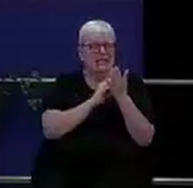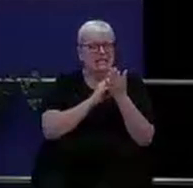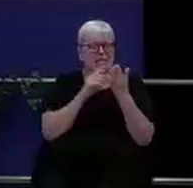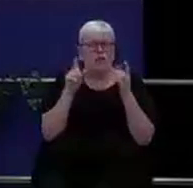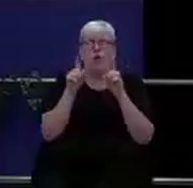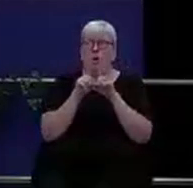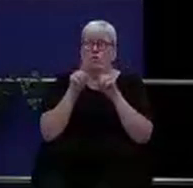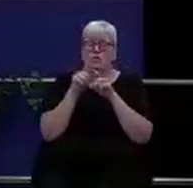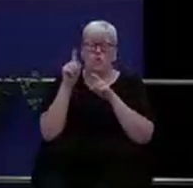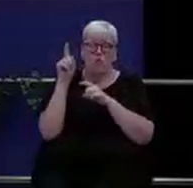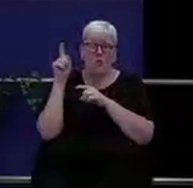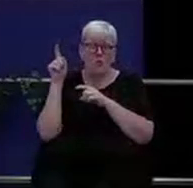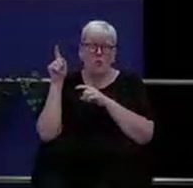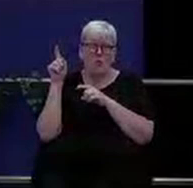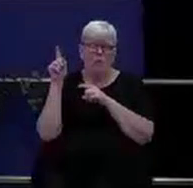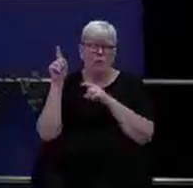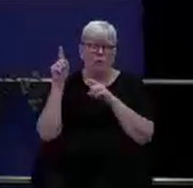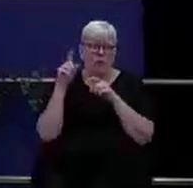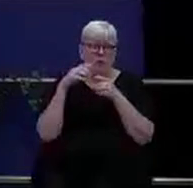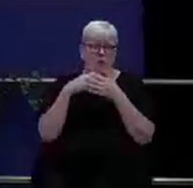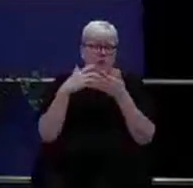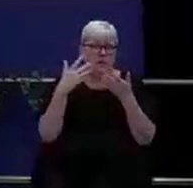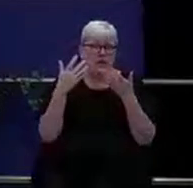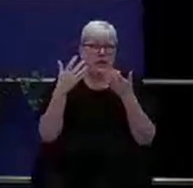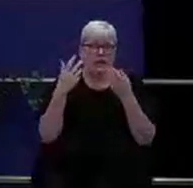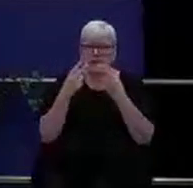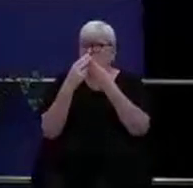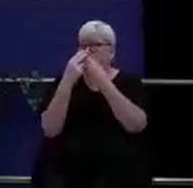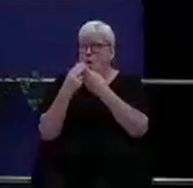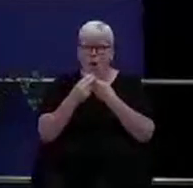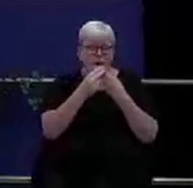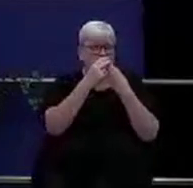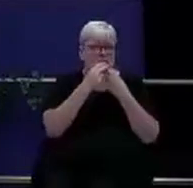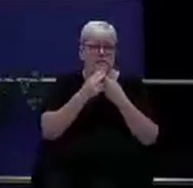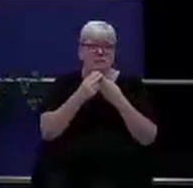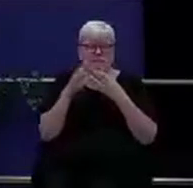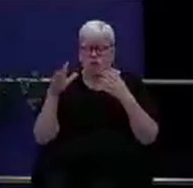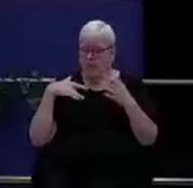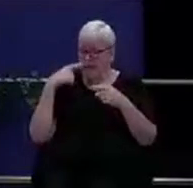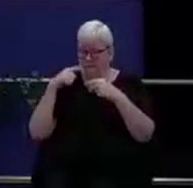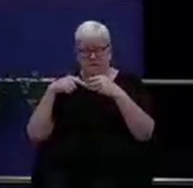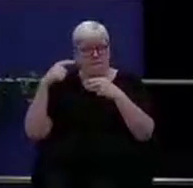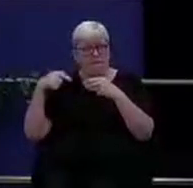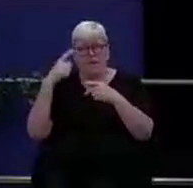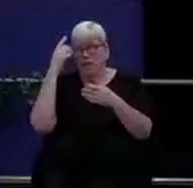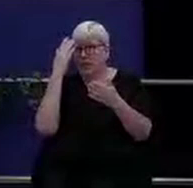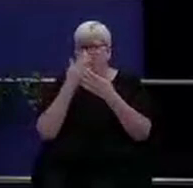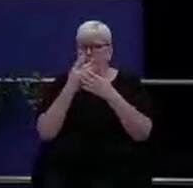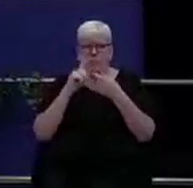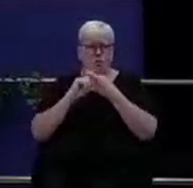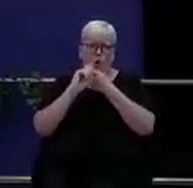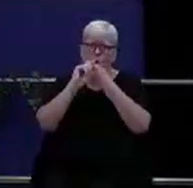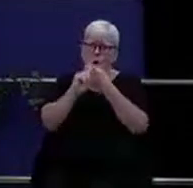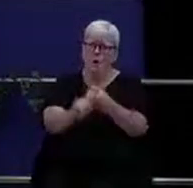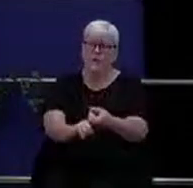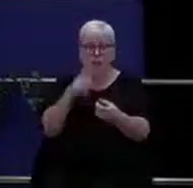raven, they make pair bonds for life, and they can be very affectionate. They're very loyal, and they